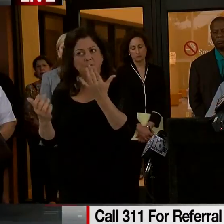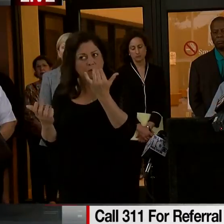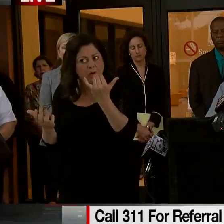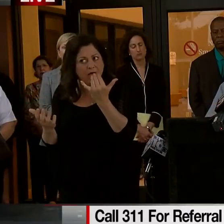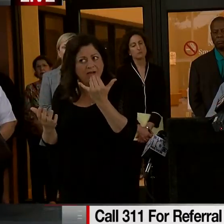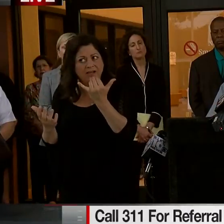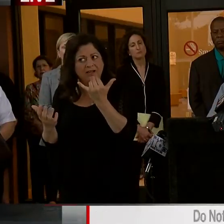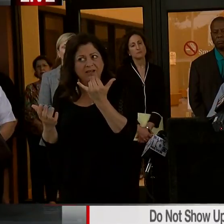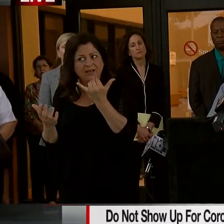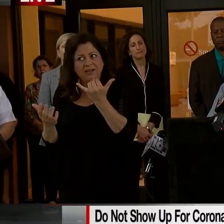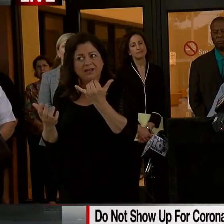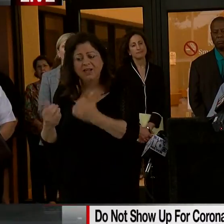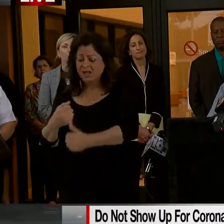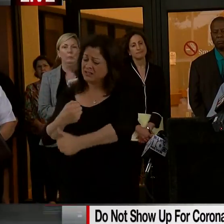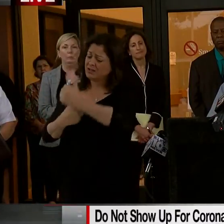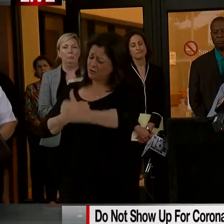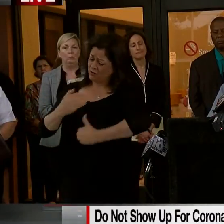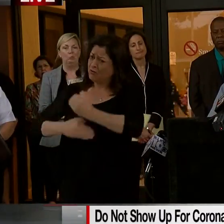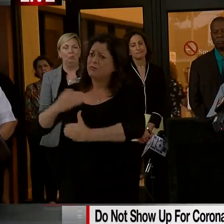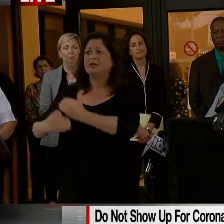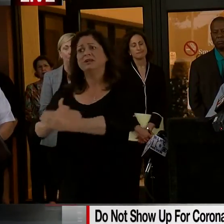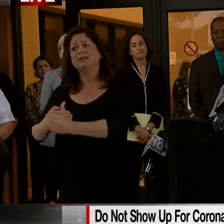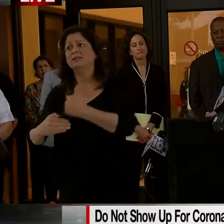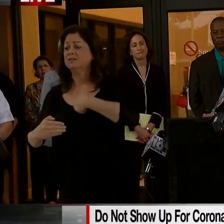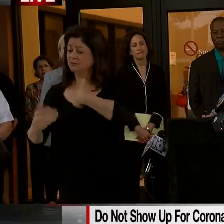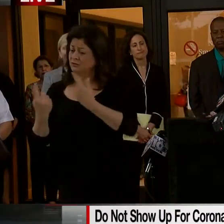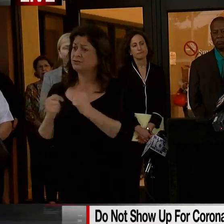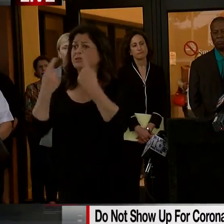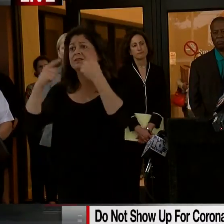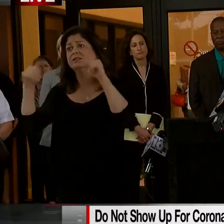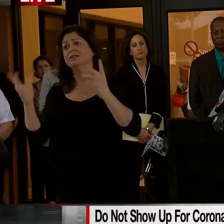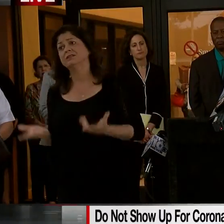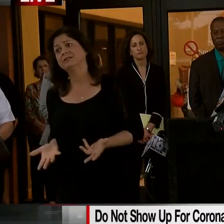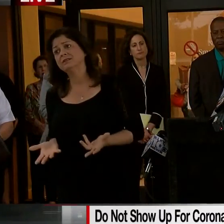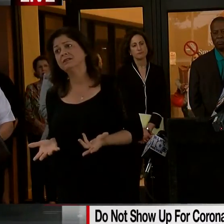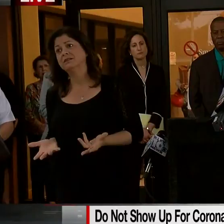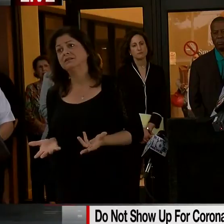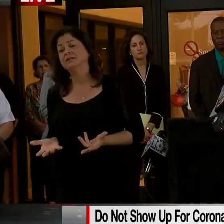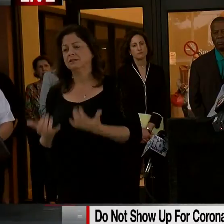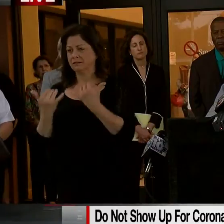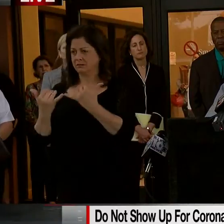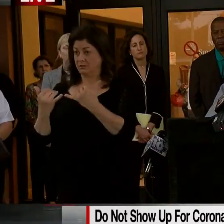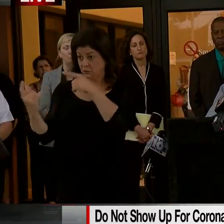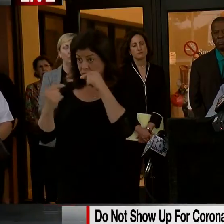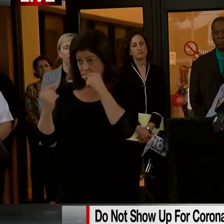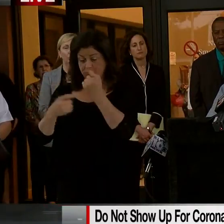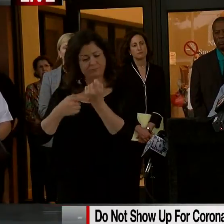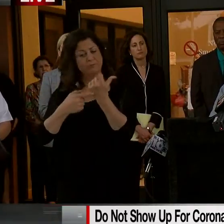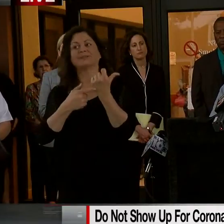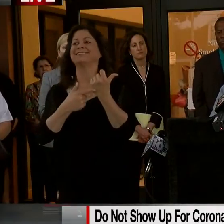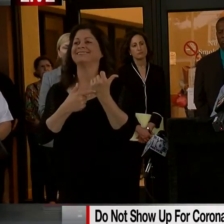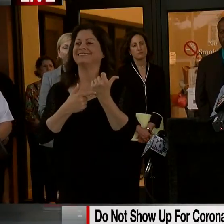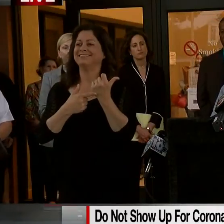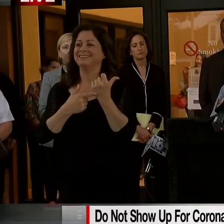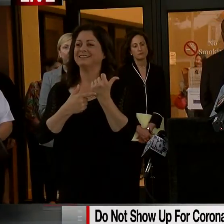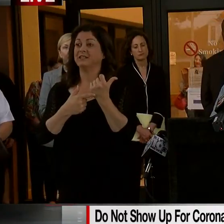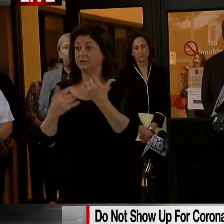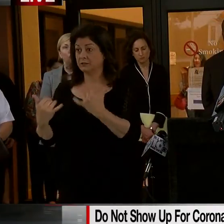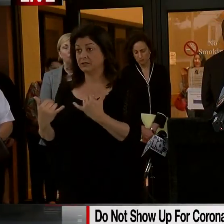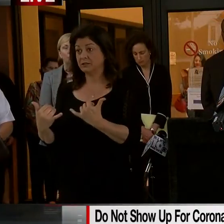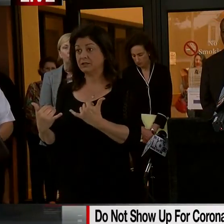this process that we're trying to accomplish. Again, dispel rumors. At this point, we have no other